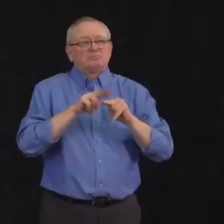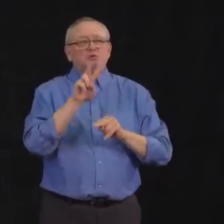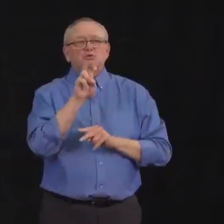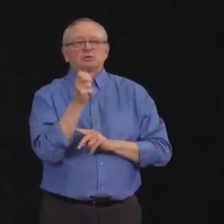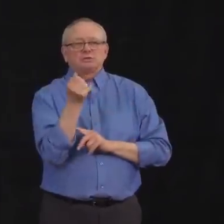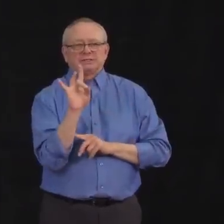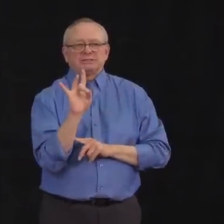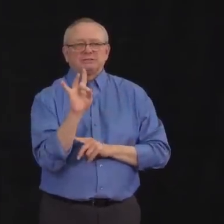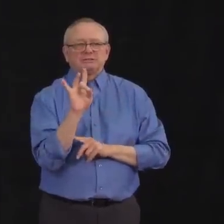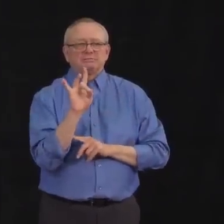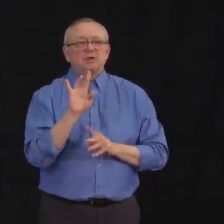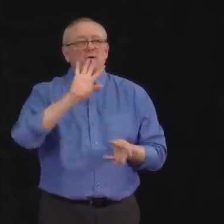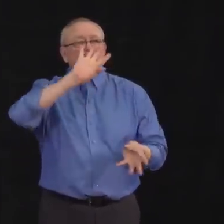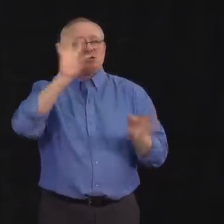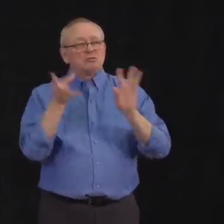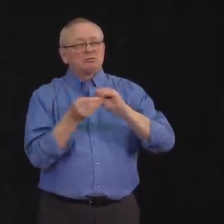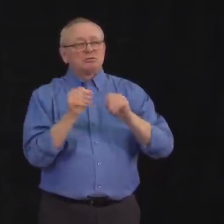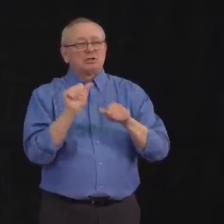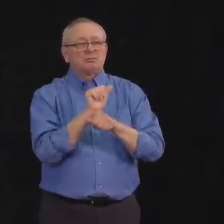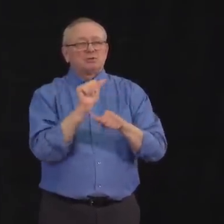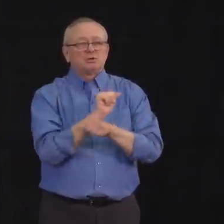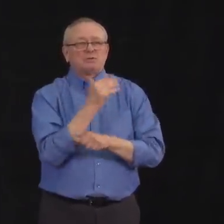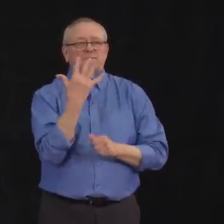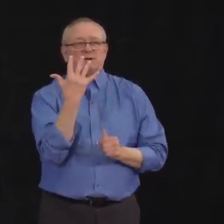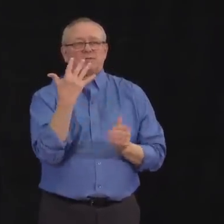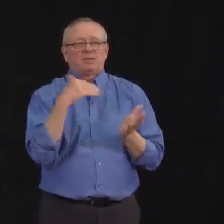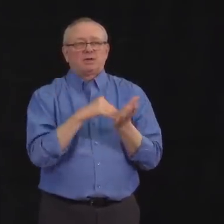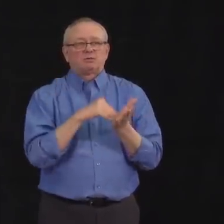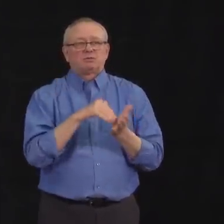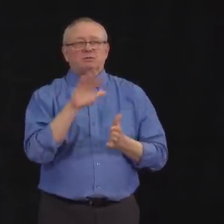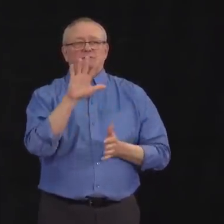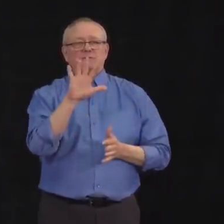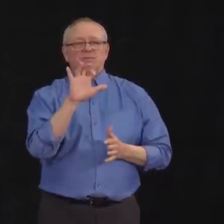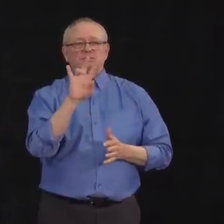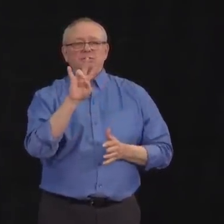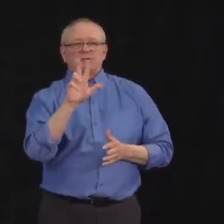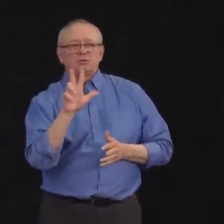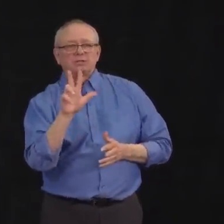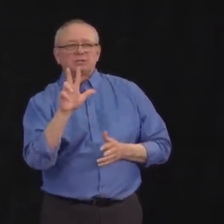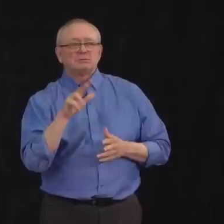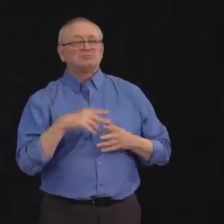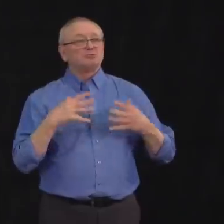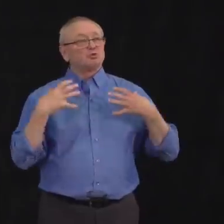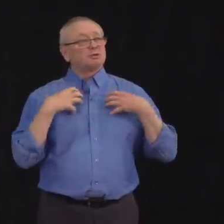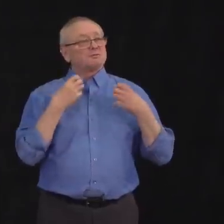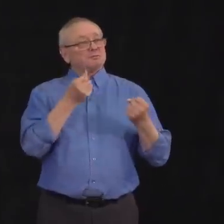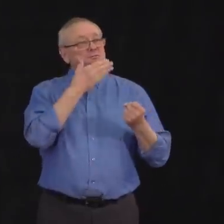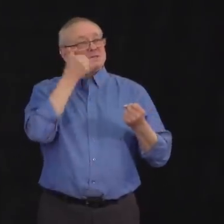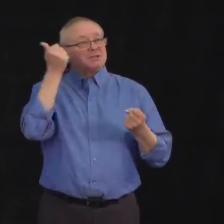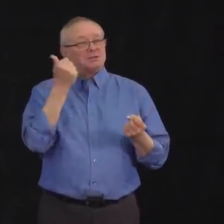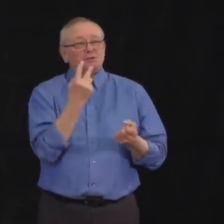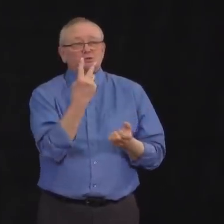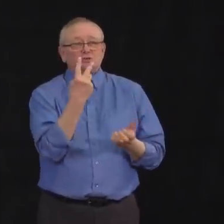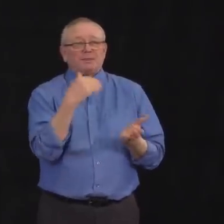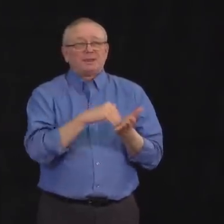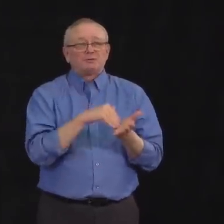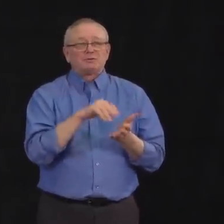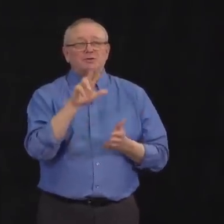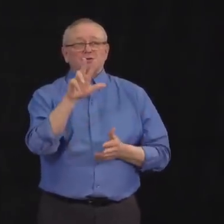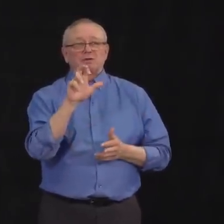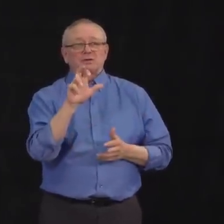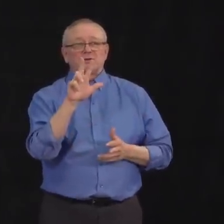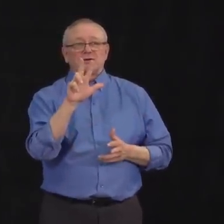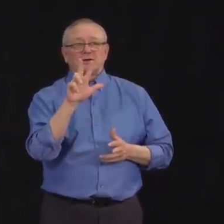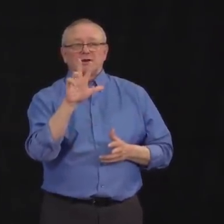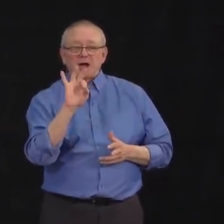5,573. Of these, 2,359 people have now recovered. Since my last update,